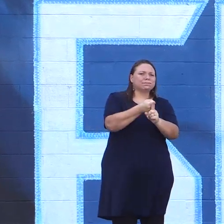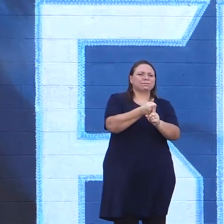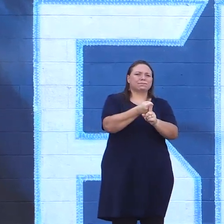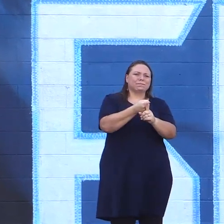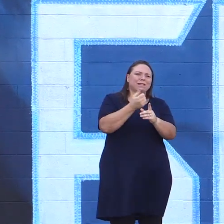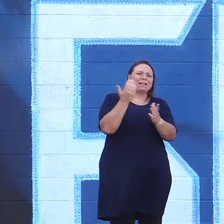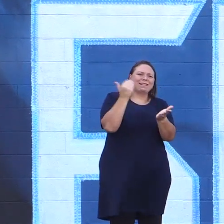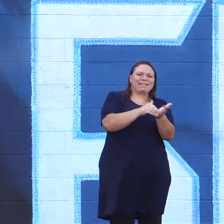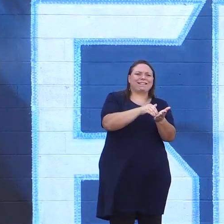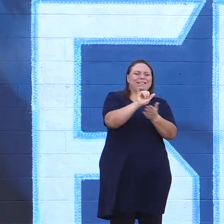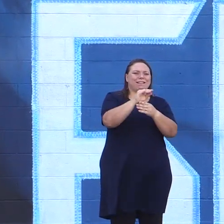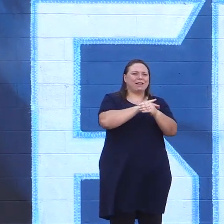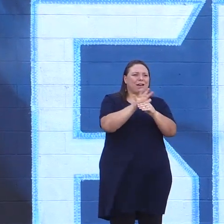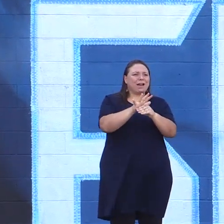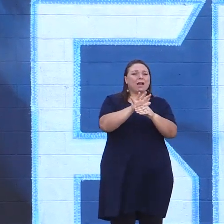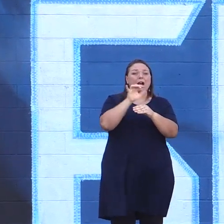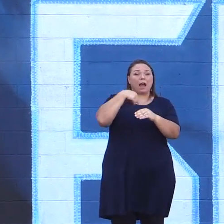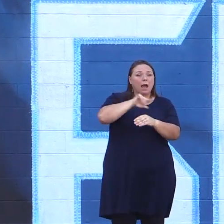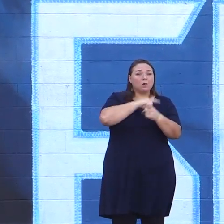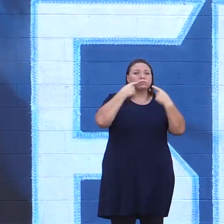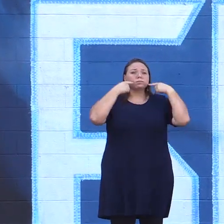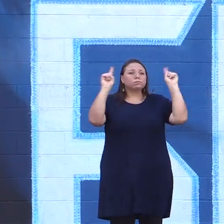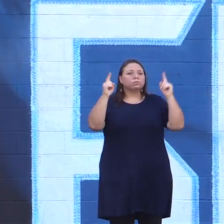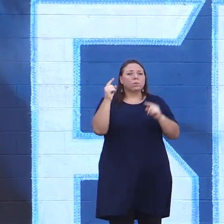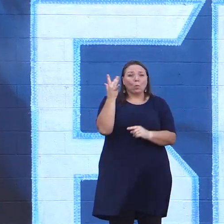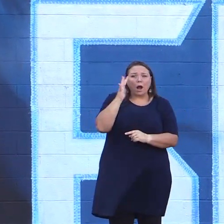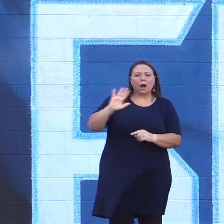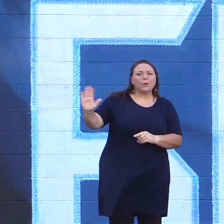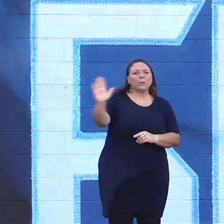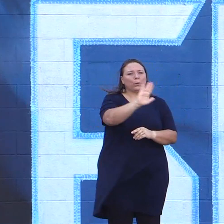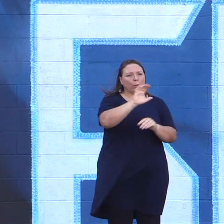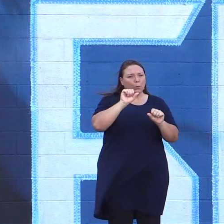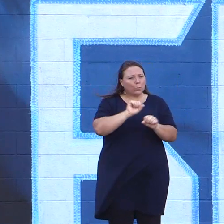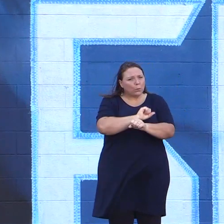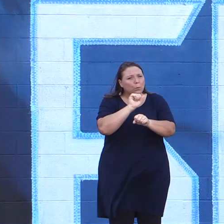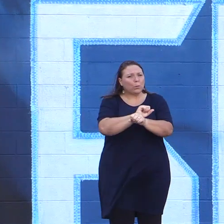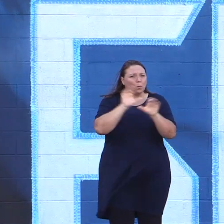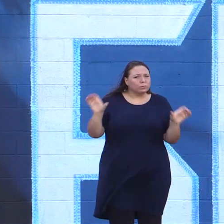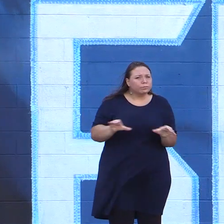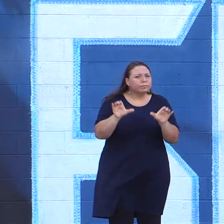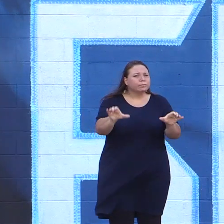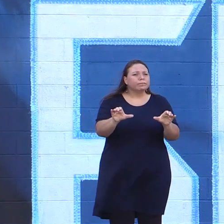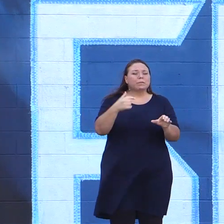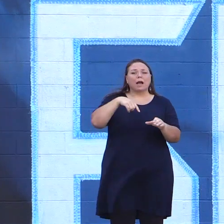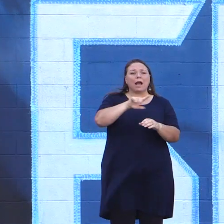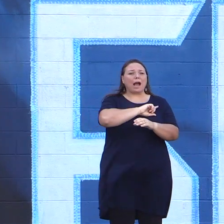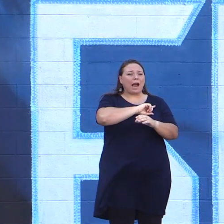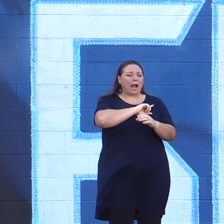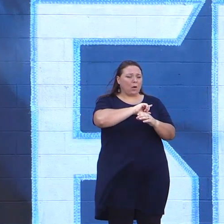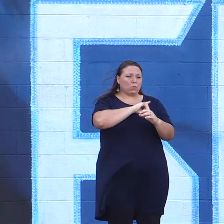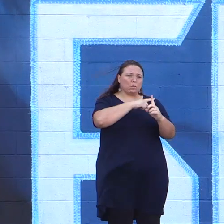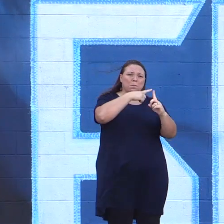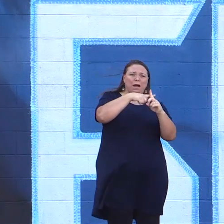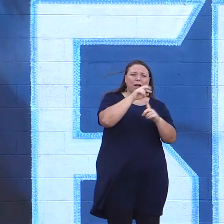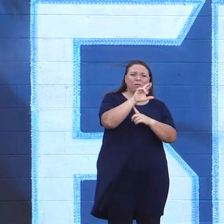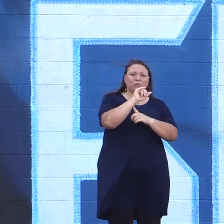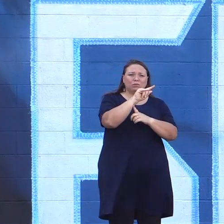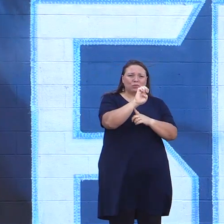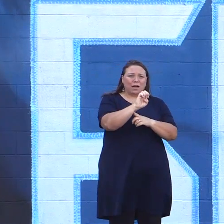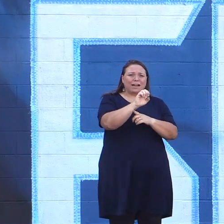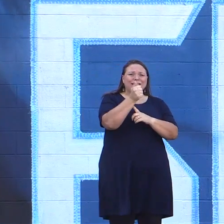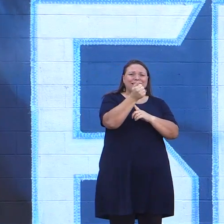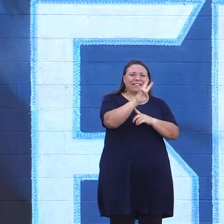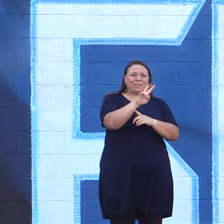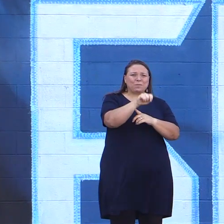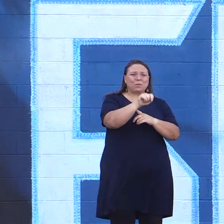direct result of your efforts. Nashville's 7-day positive rate peaked at 17.1%